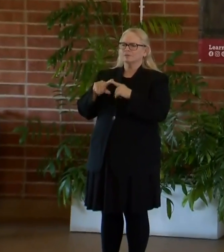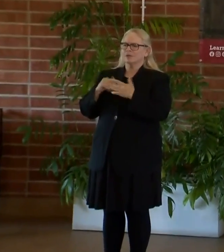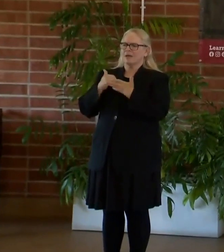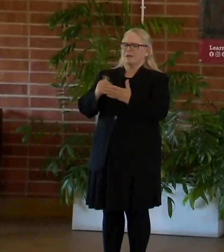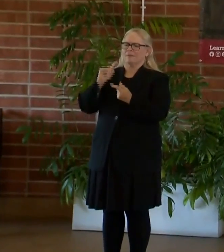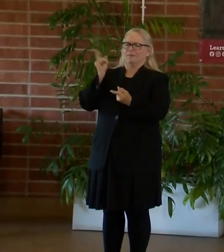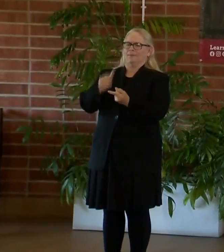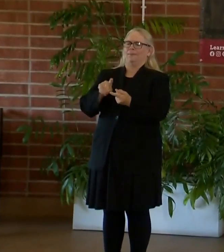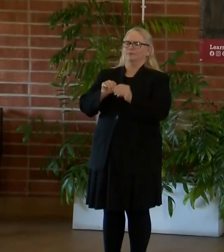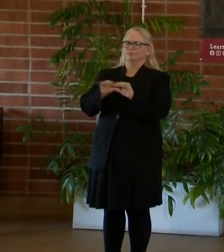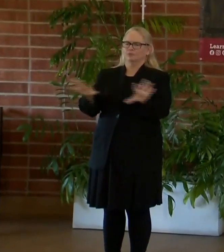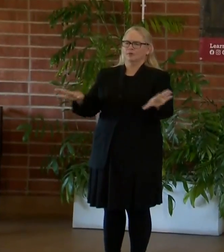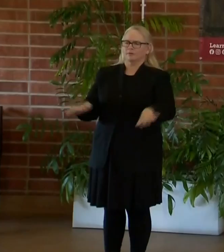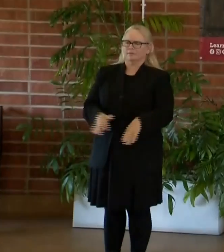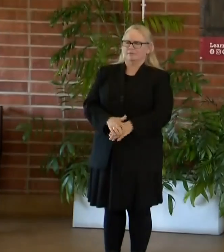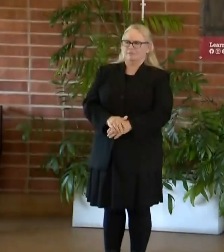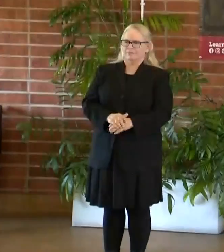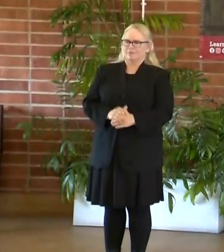Gali?